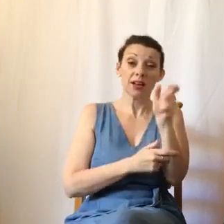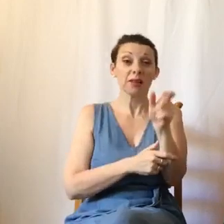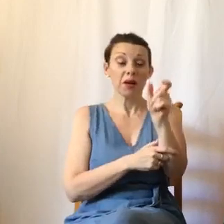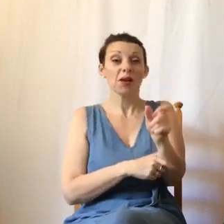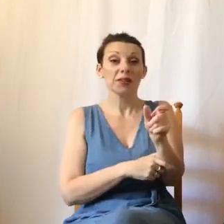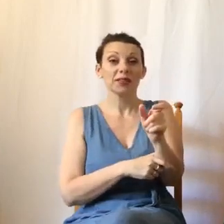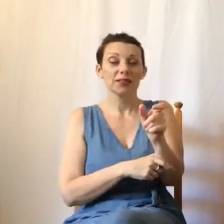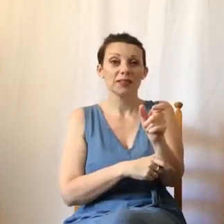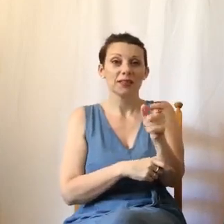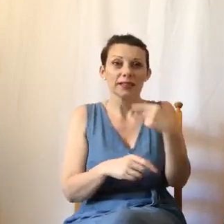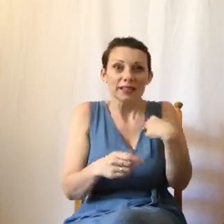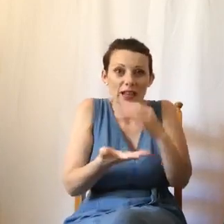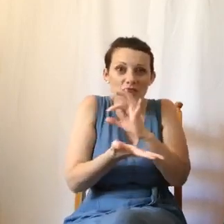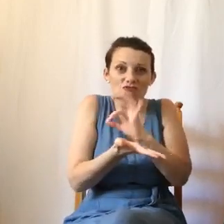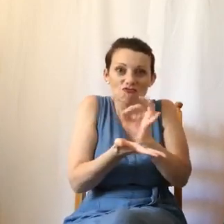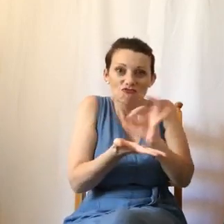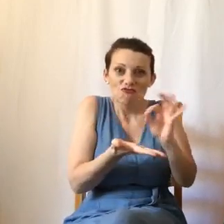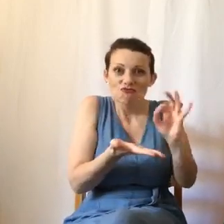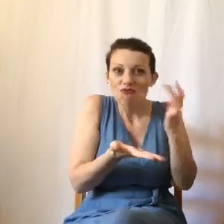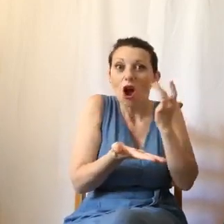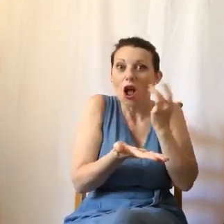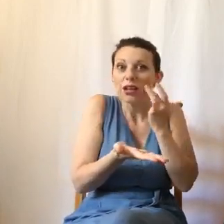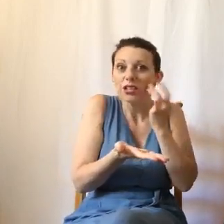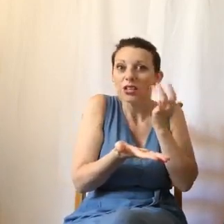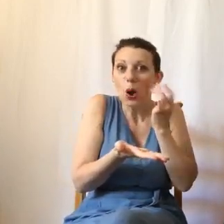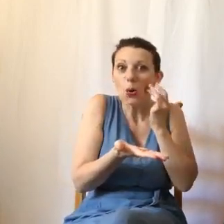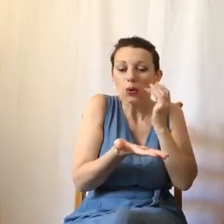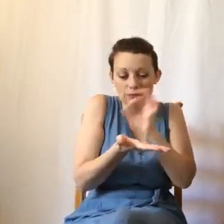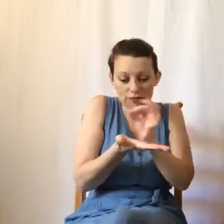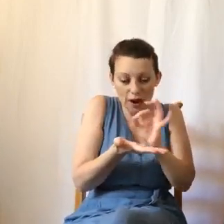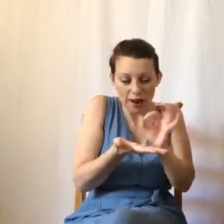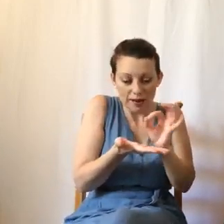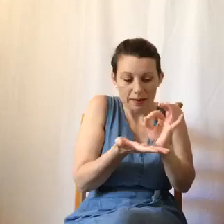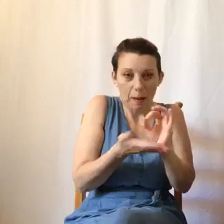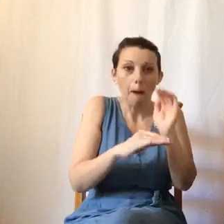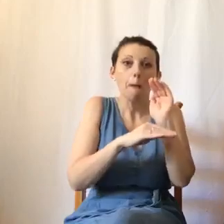to magazines to earn small sums of money.